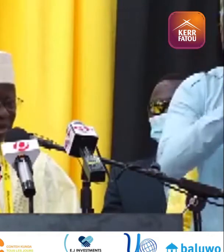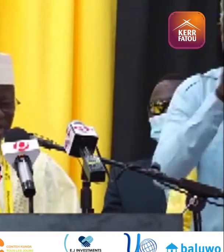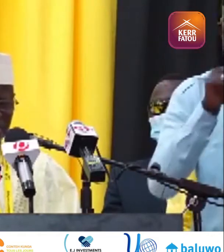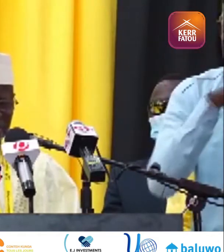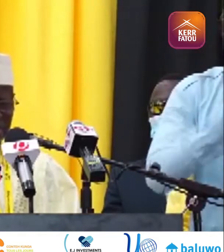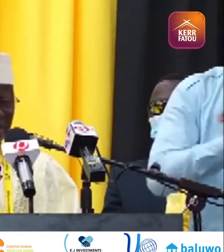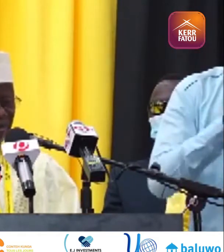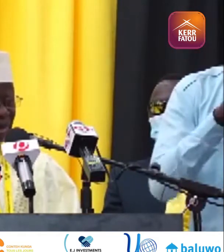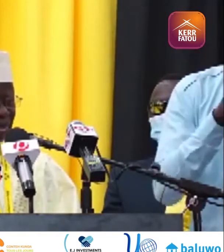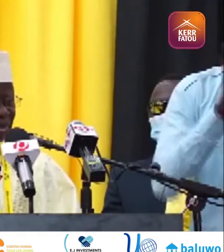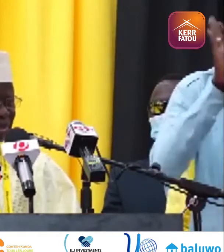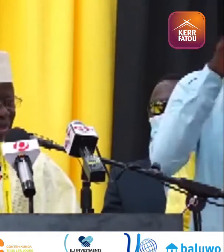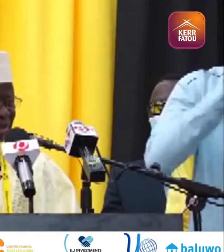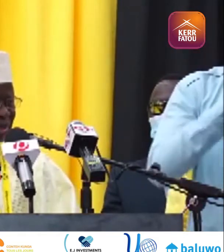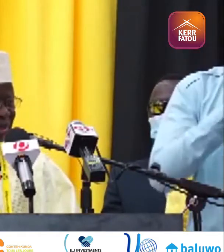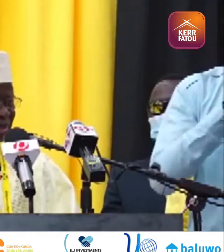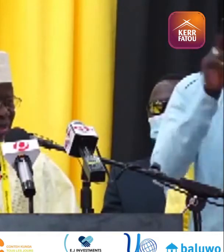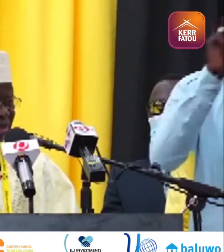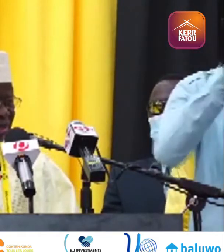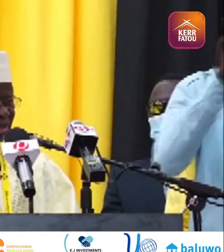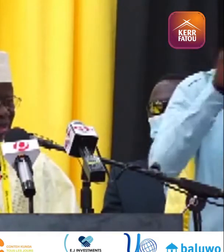at Banjul International Airport